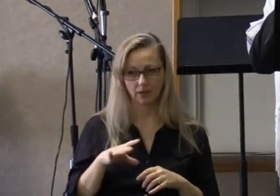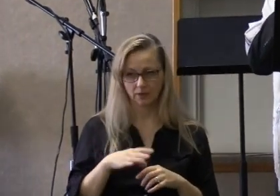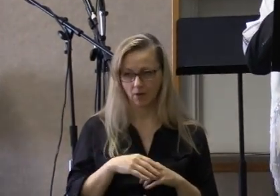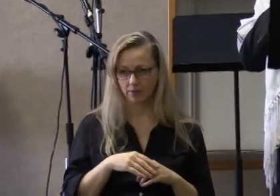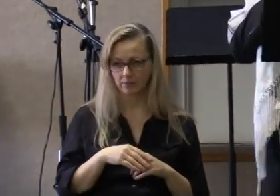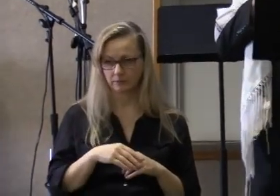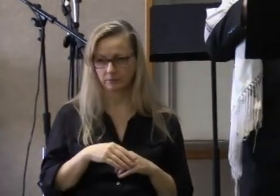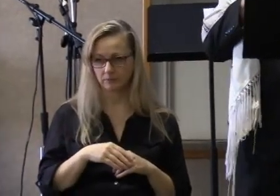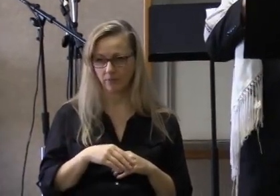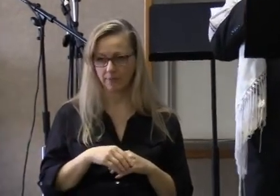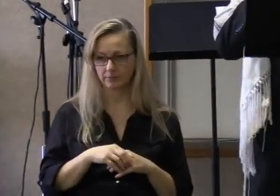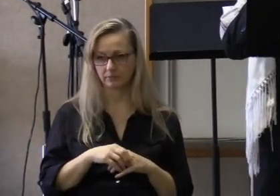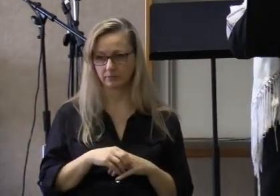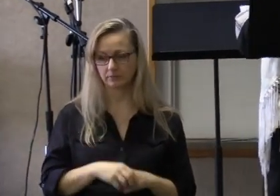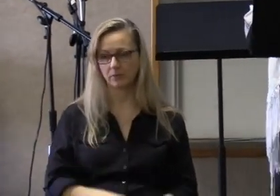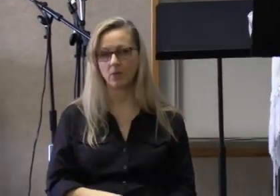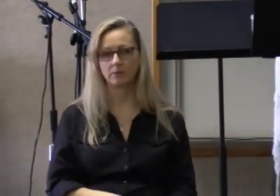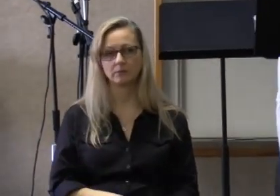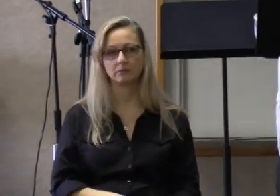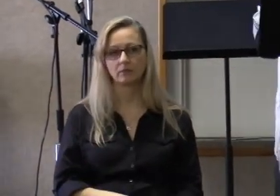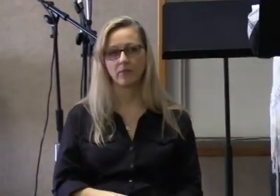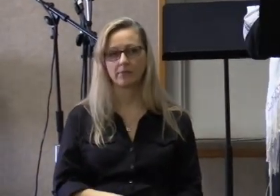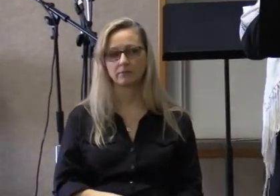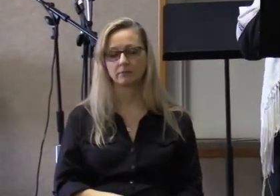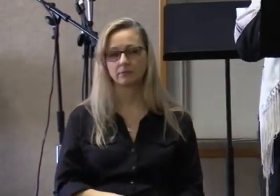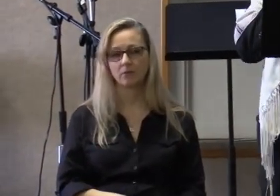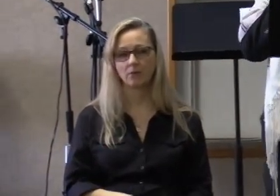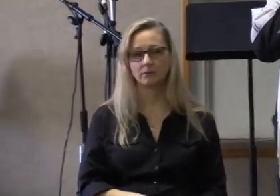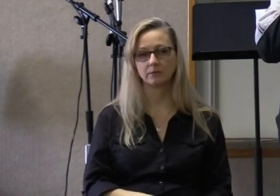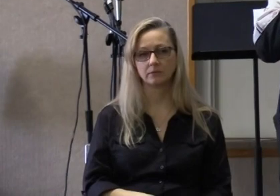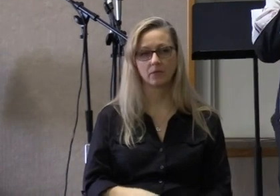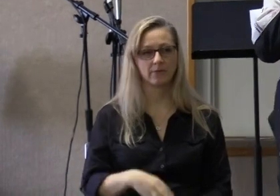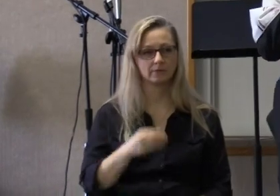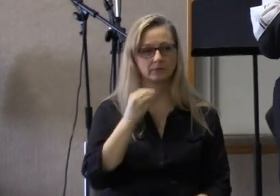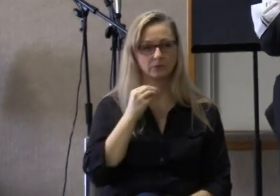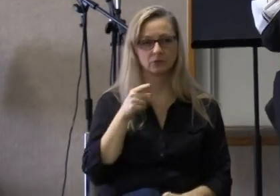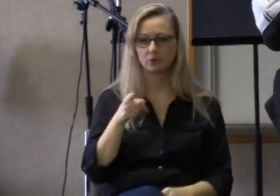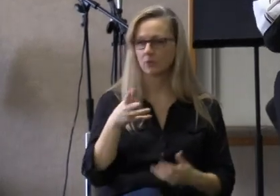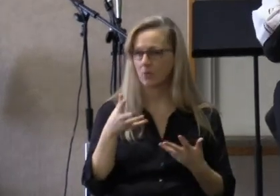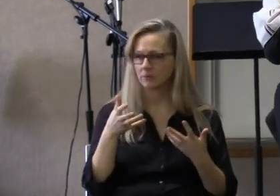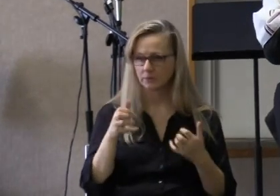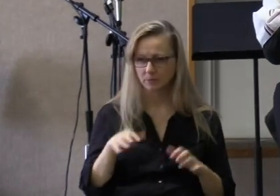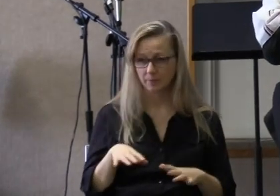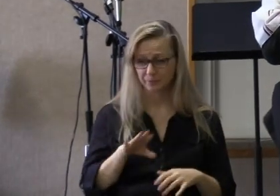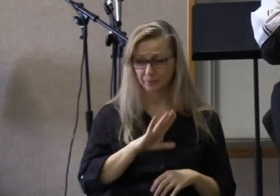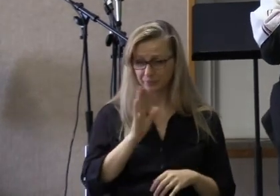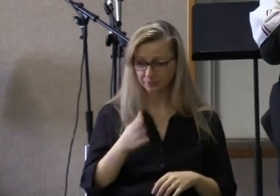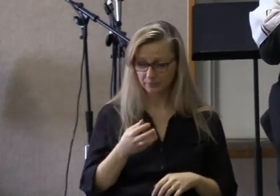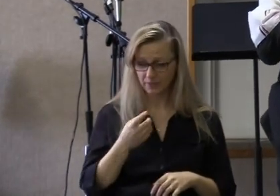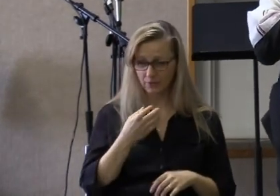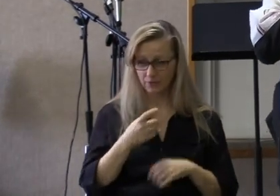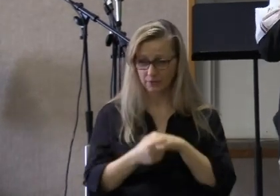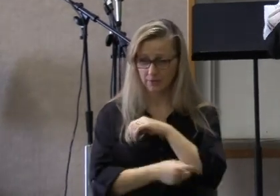you got one in your mind? It's the food you absolutely don't want. Are you ever tempted to eat